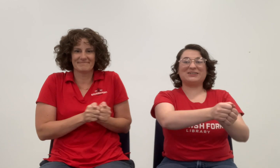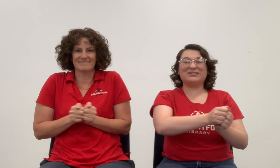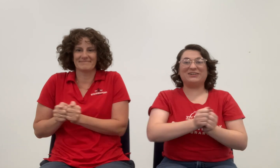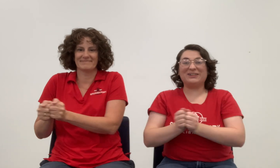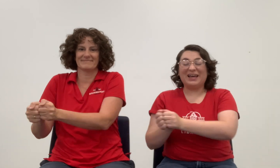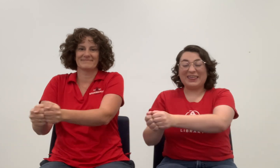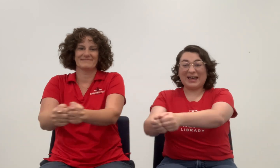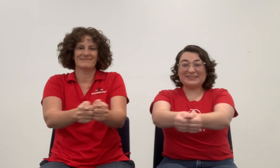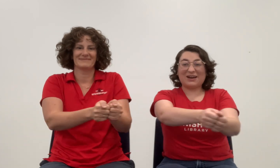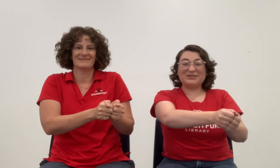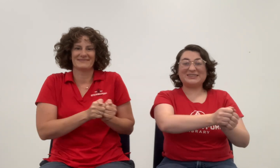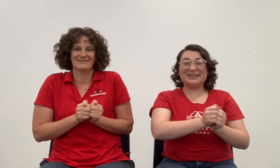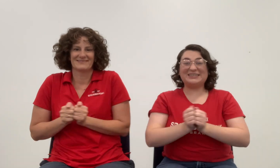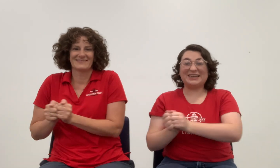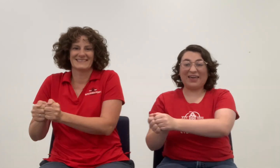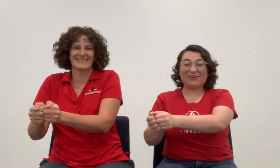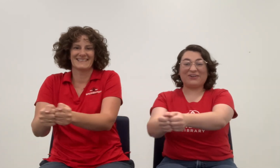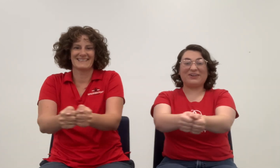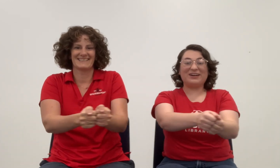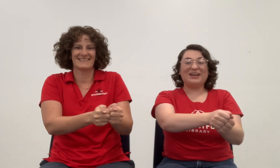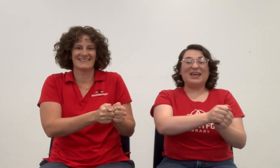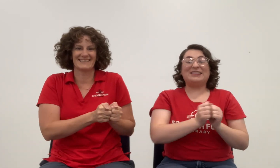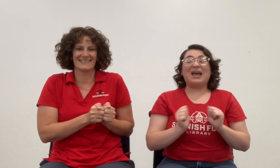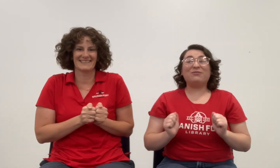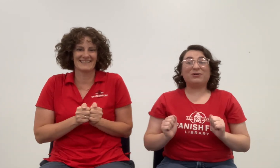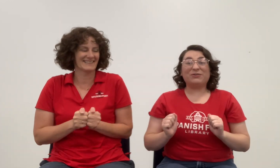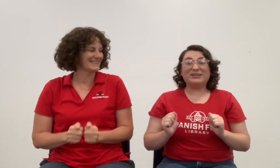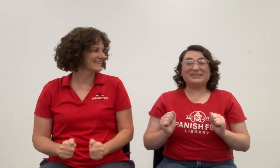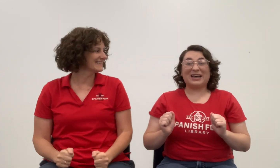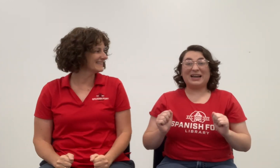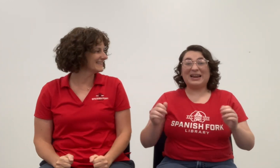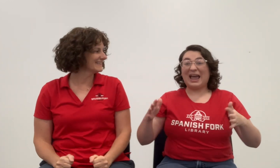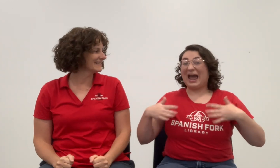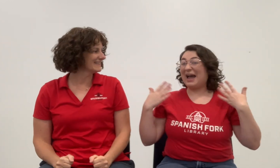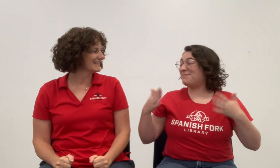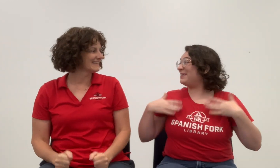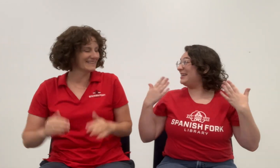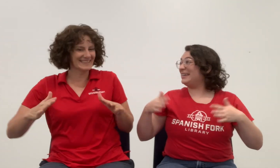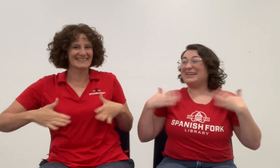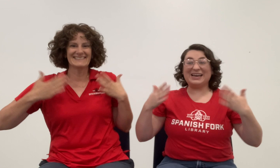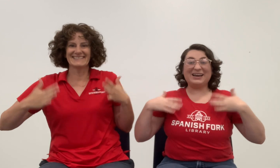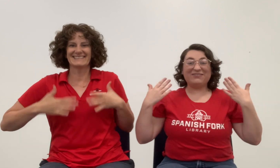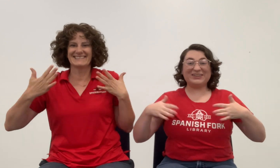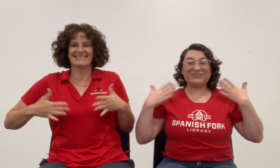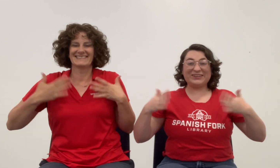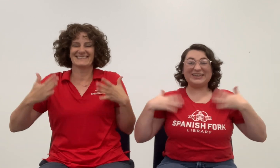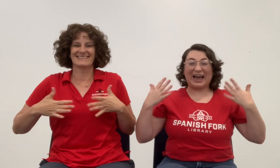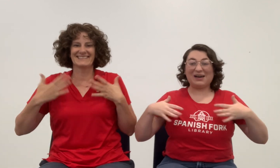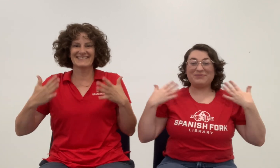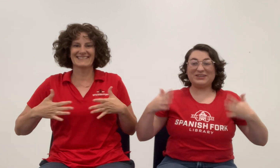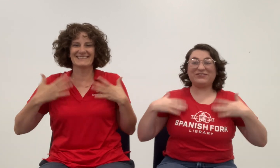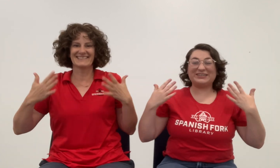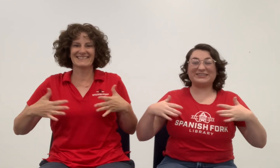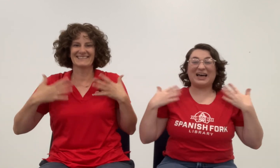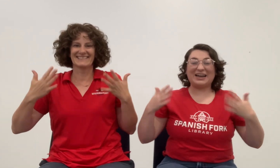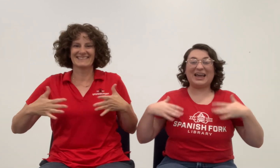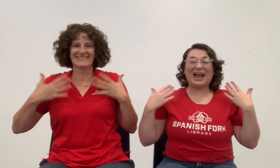circle. That's how we sign together. Then we're going to sign happy. When you're feeling happy, you can sign